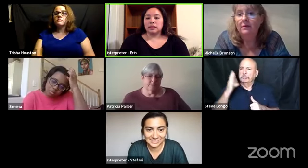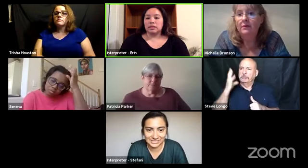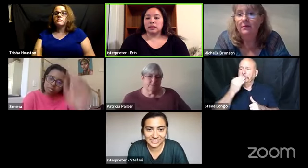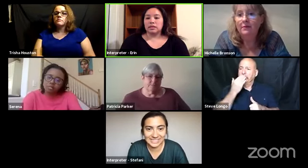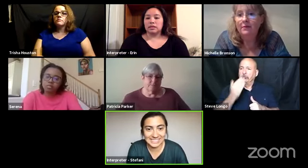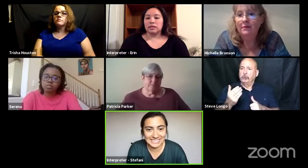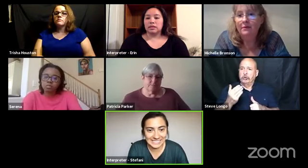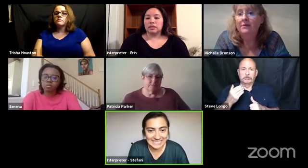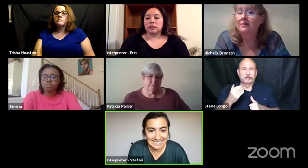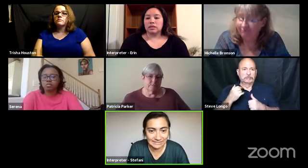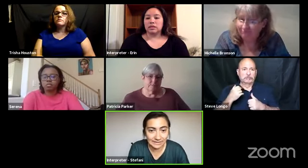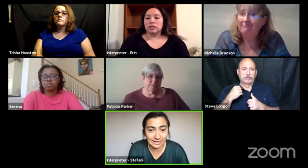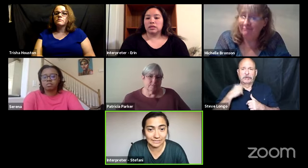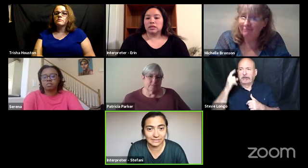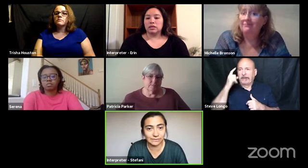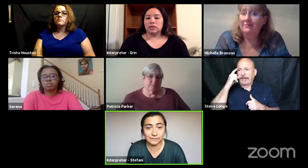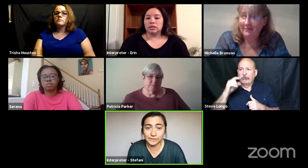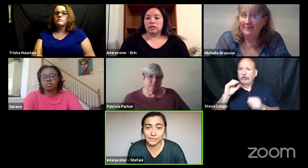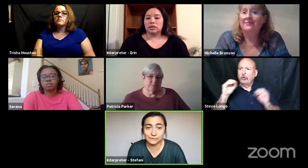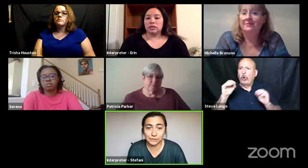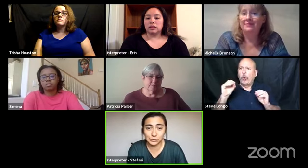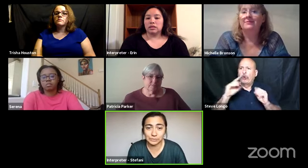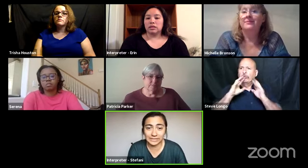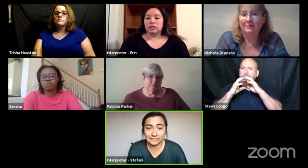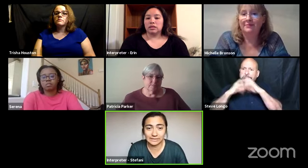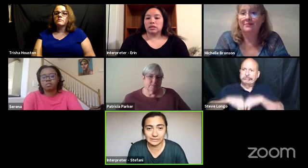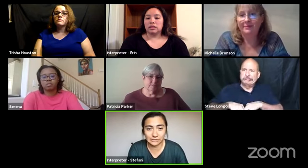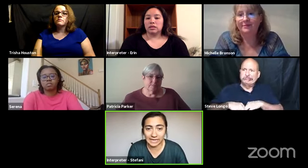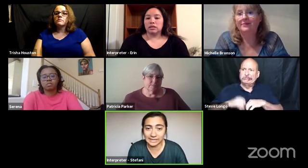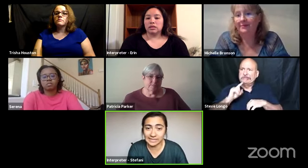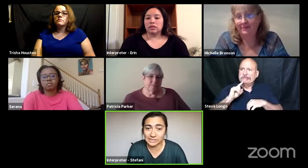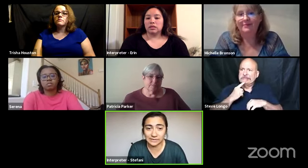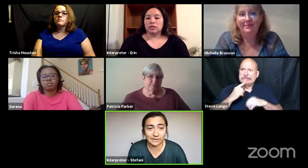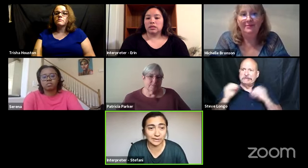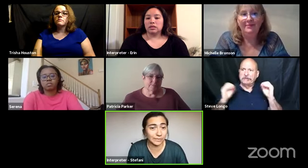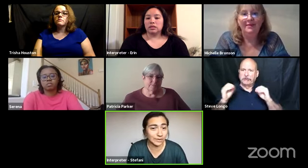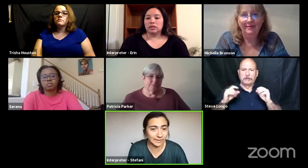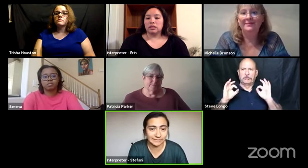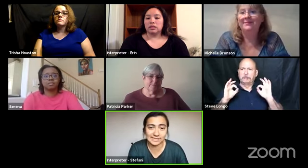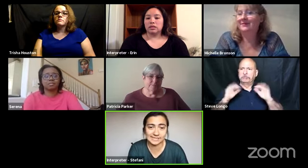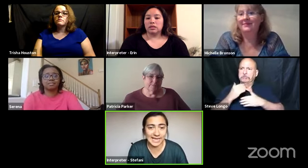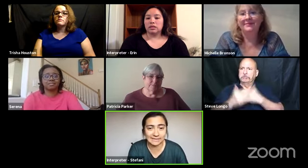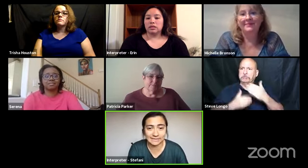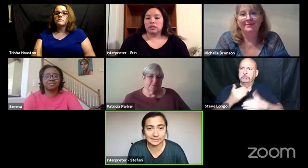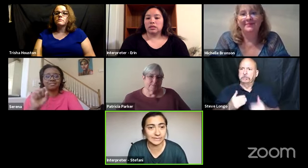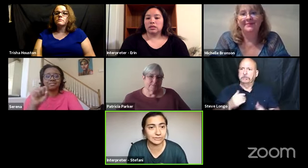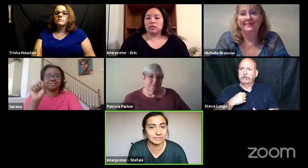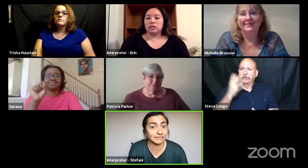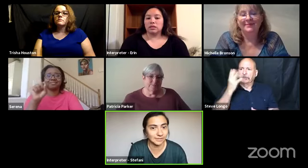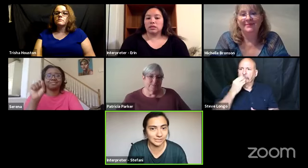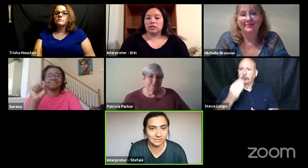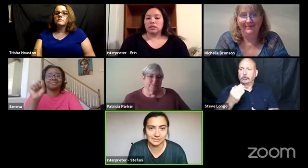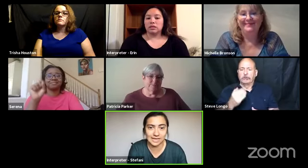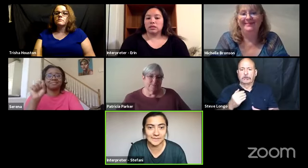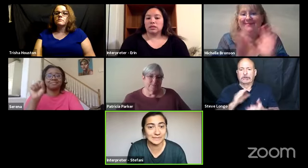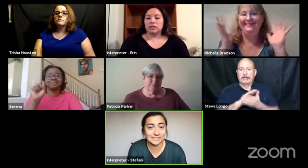Sure, this is Steve. For our first virtual meeting via Zoom, I think it's going very well. We have yet to have any major malfunctions. I would say